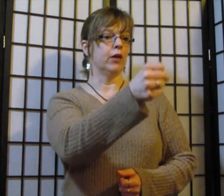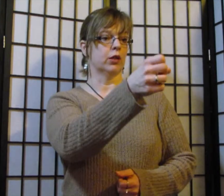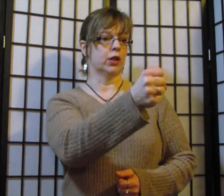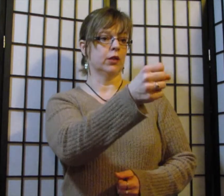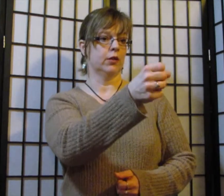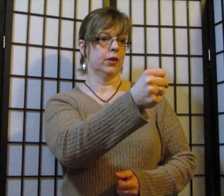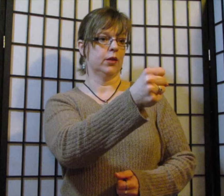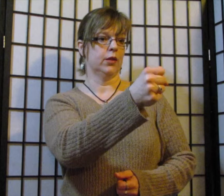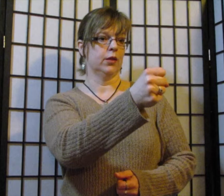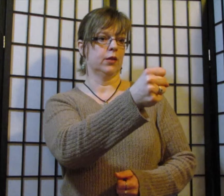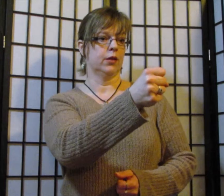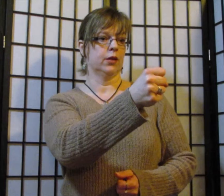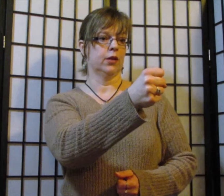Milk.